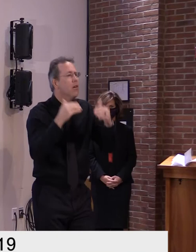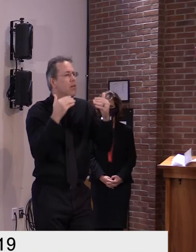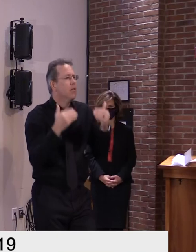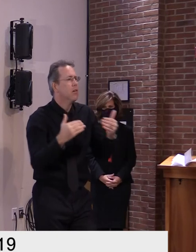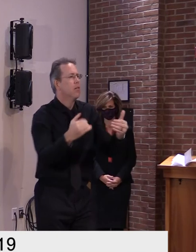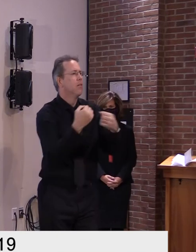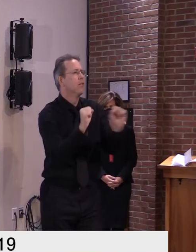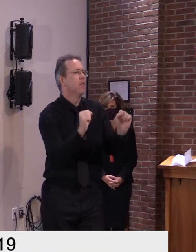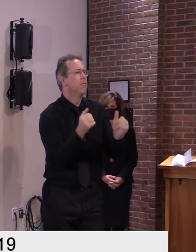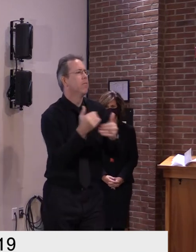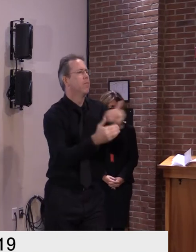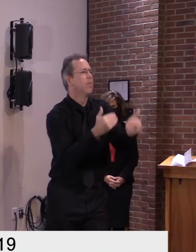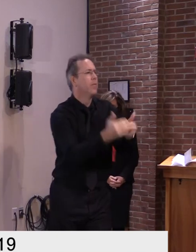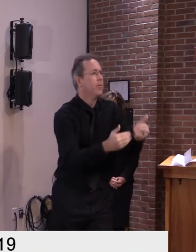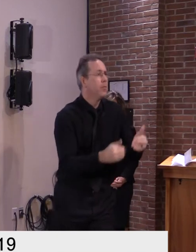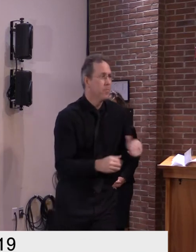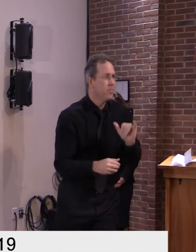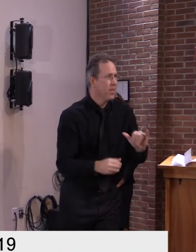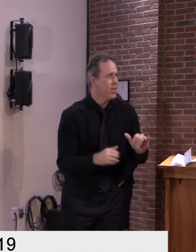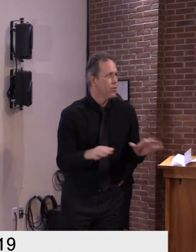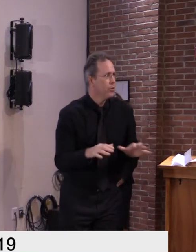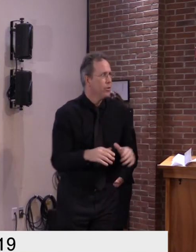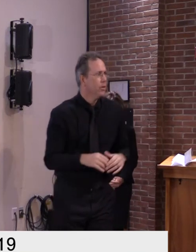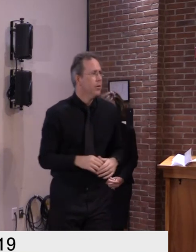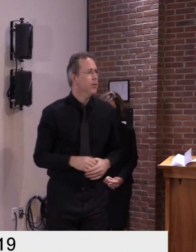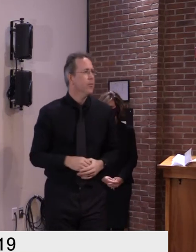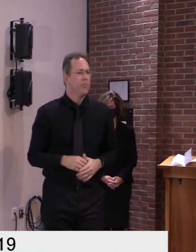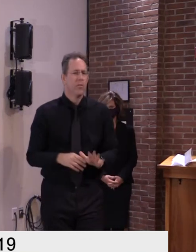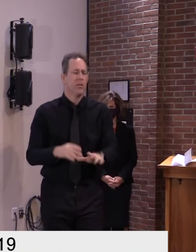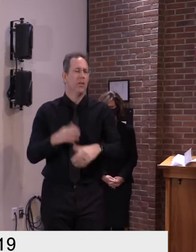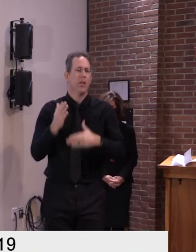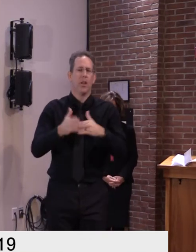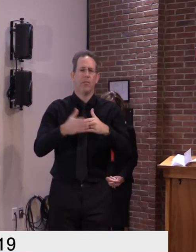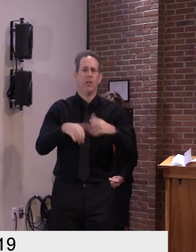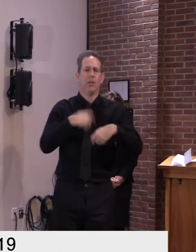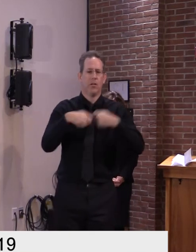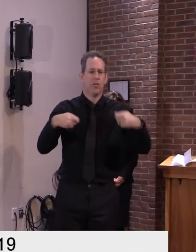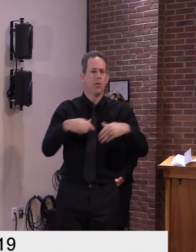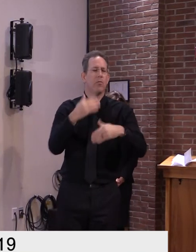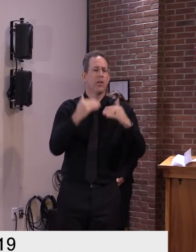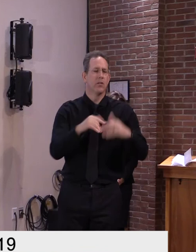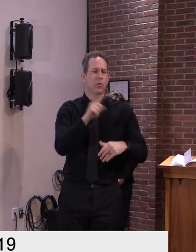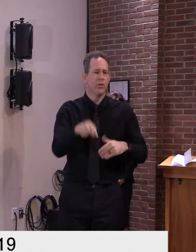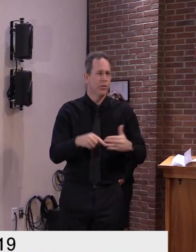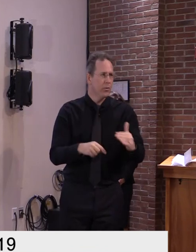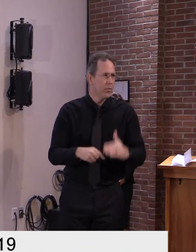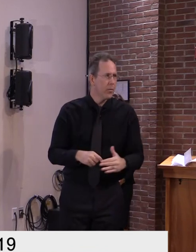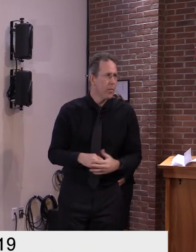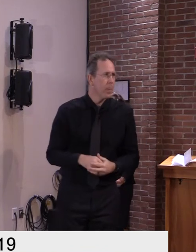go to Lisa at the Waterbury Roundabout. Thank you.